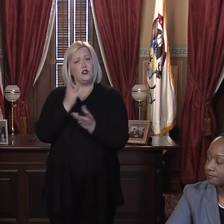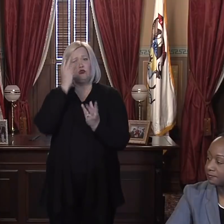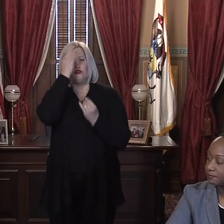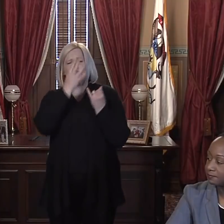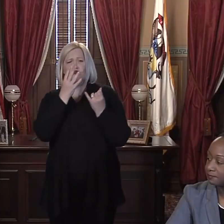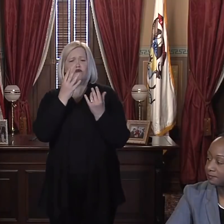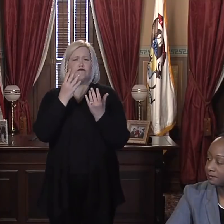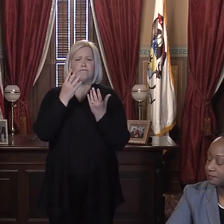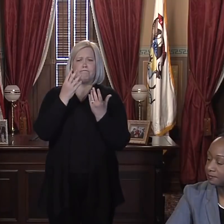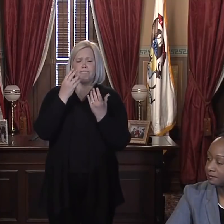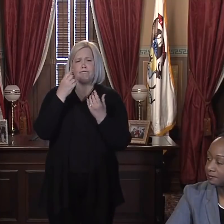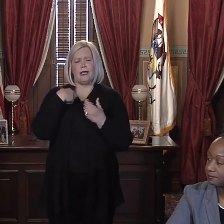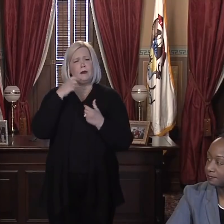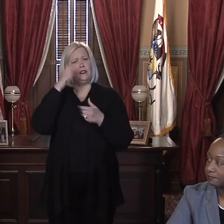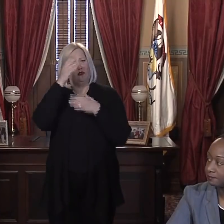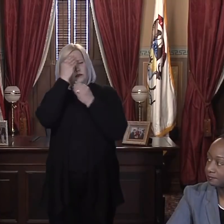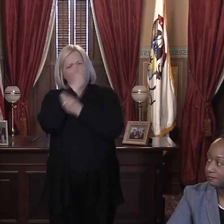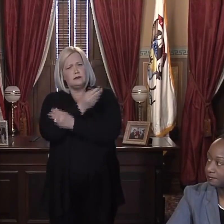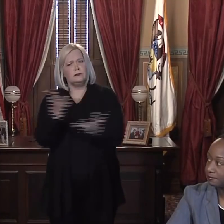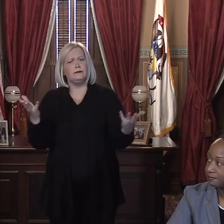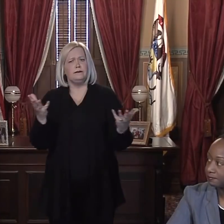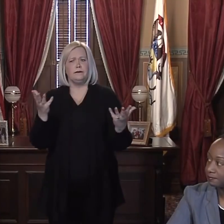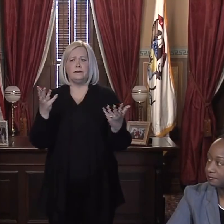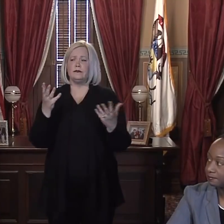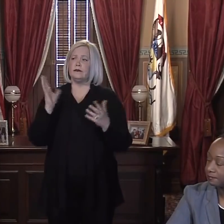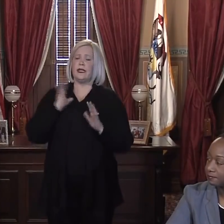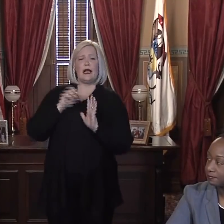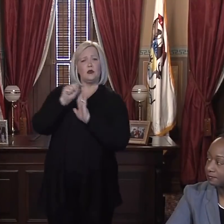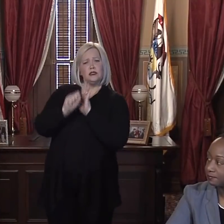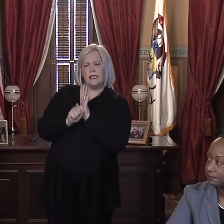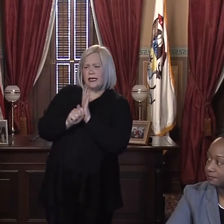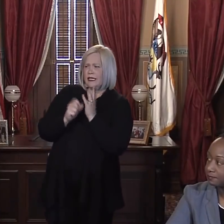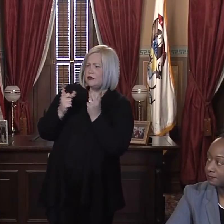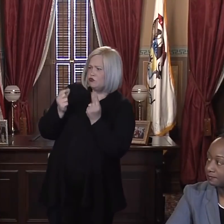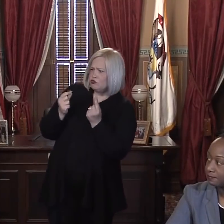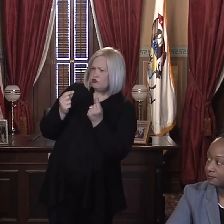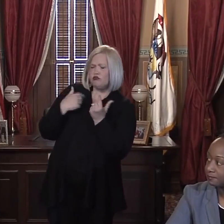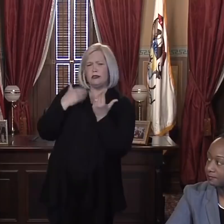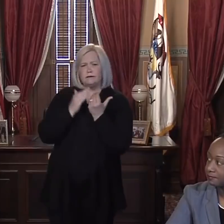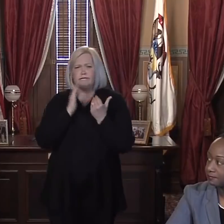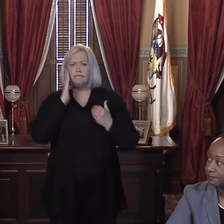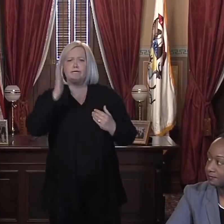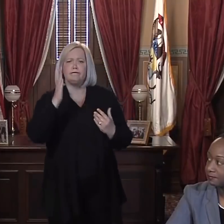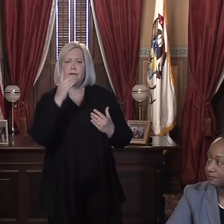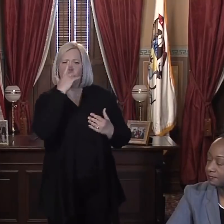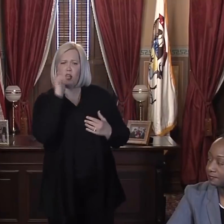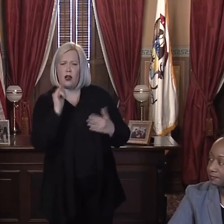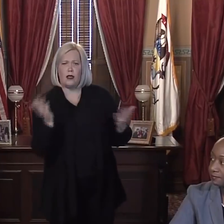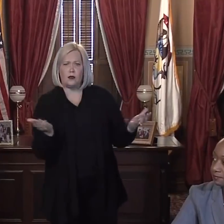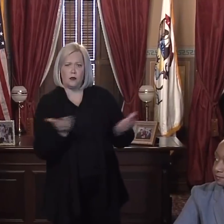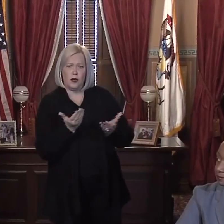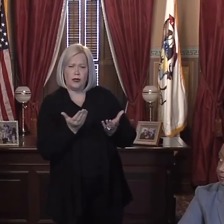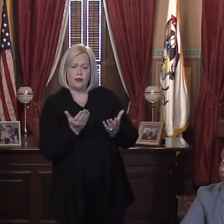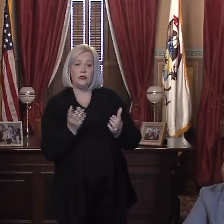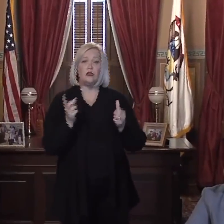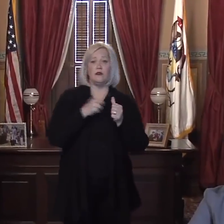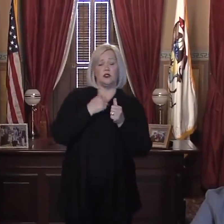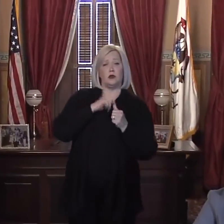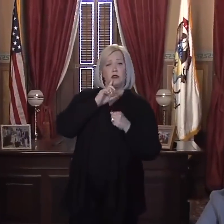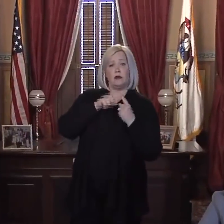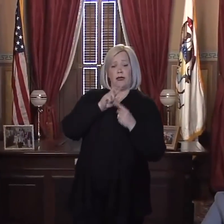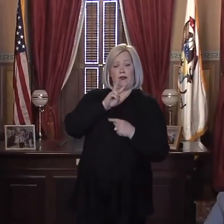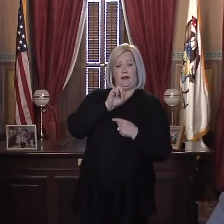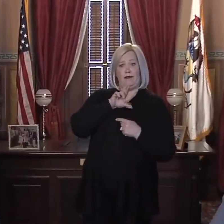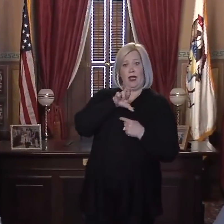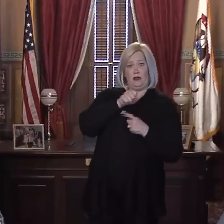thinking a lot about kind of where we are as a state and where we're headed. And I want to talk a minute about the virus and a little bit